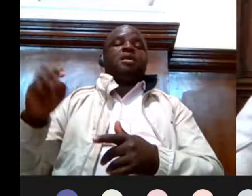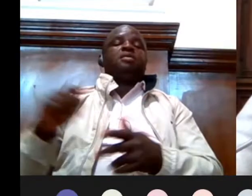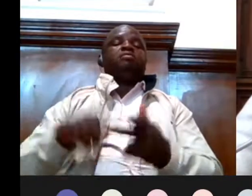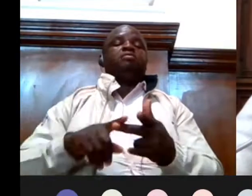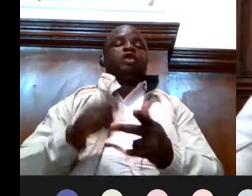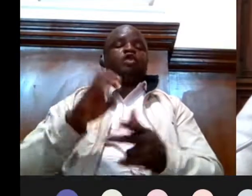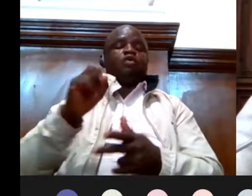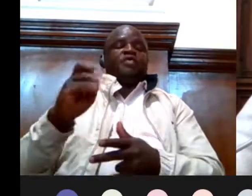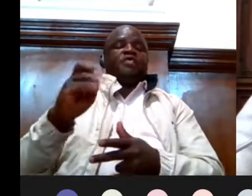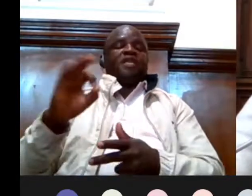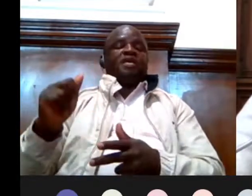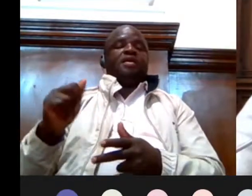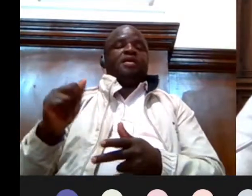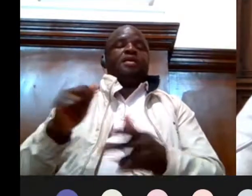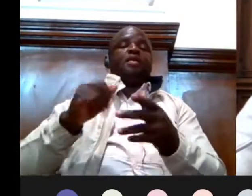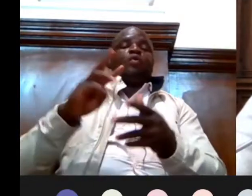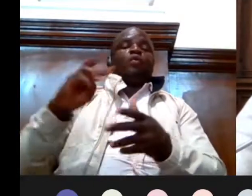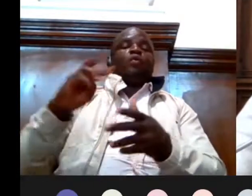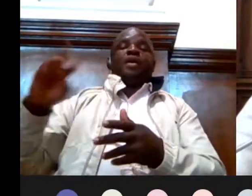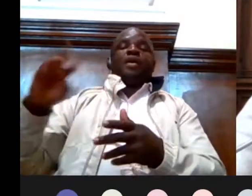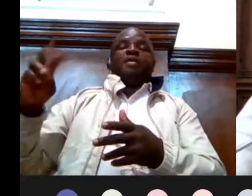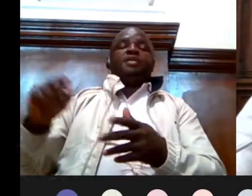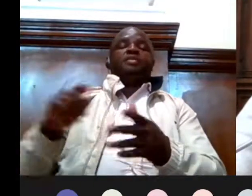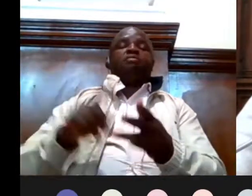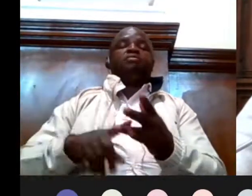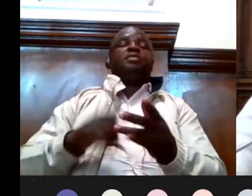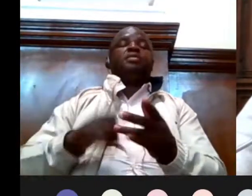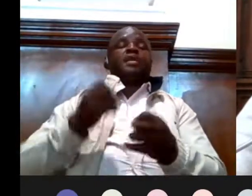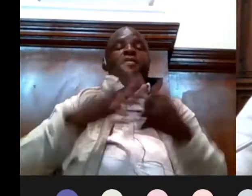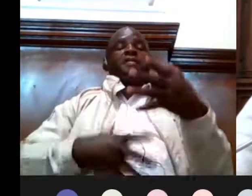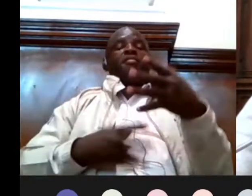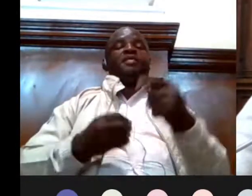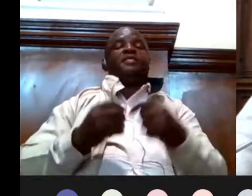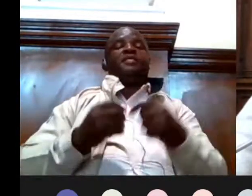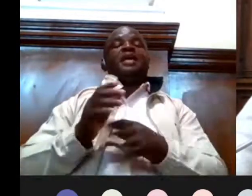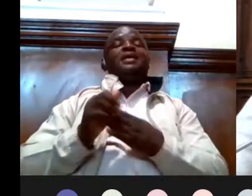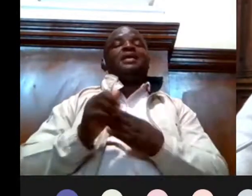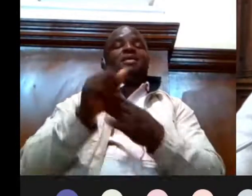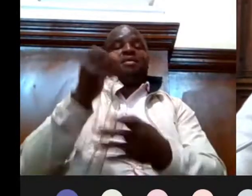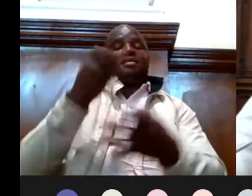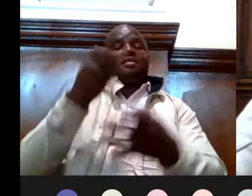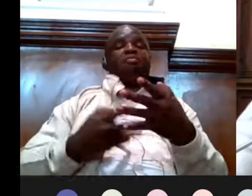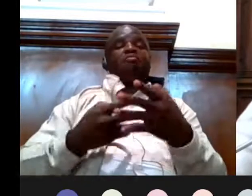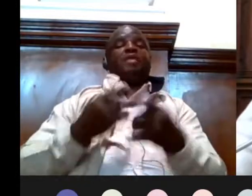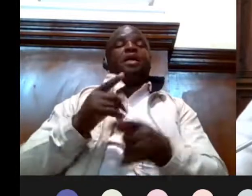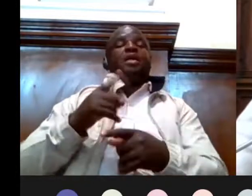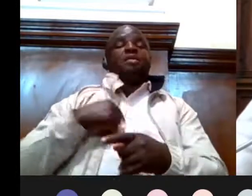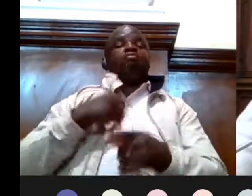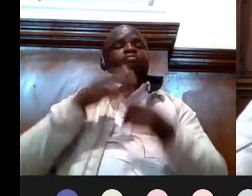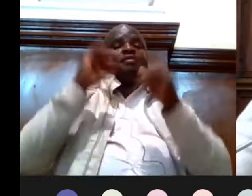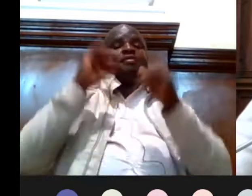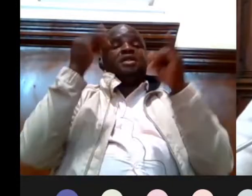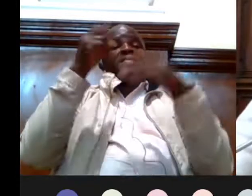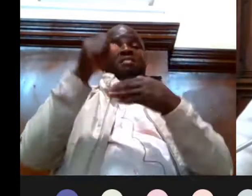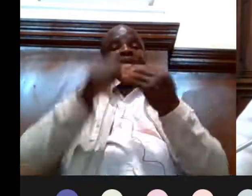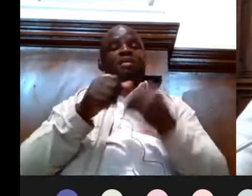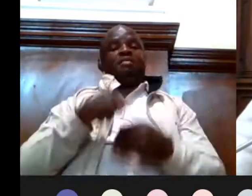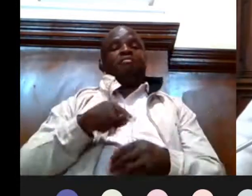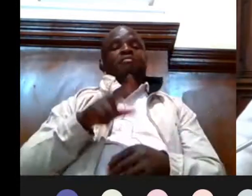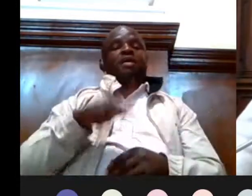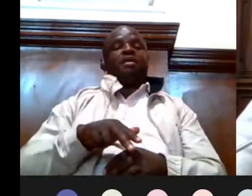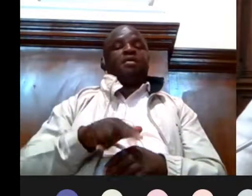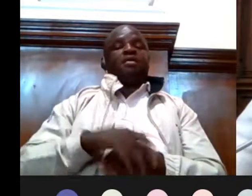and Sophia Williams de Bruyn, to name a few of the core leaders. In celebration of Women's Month,